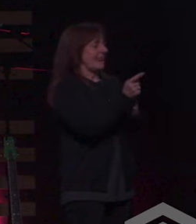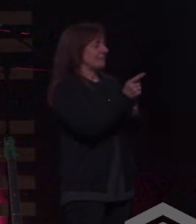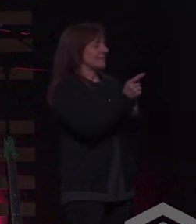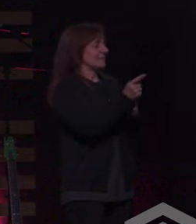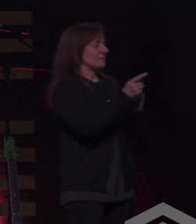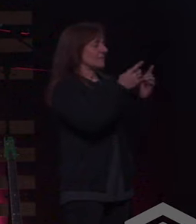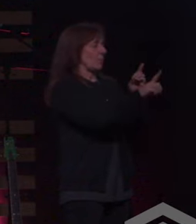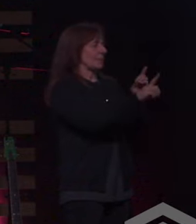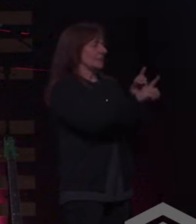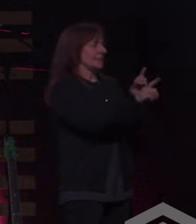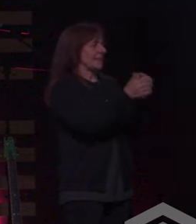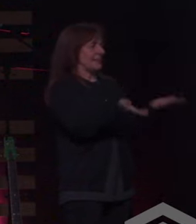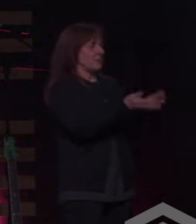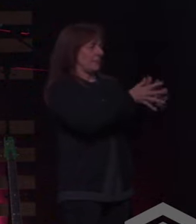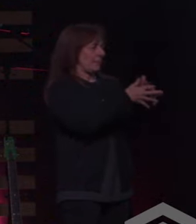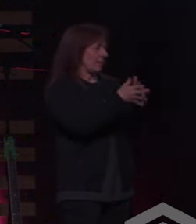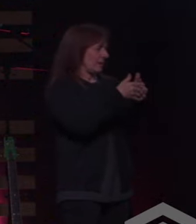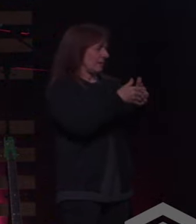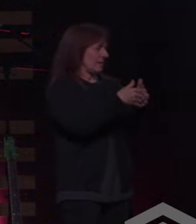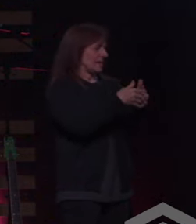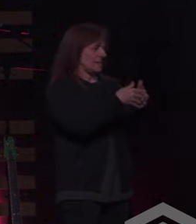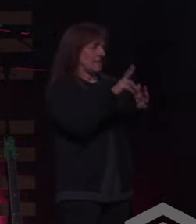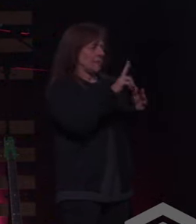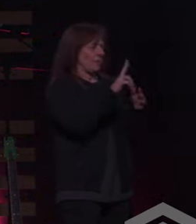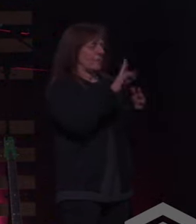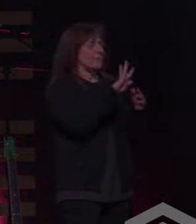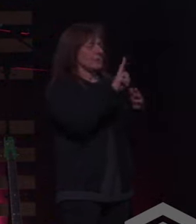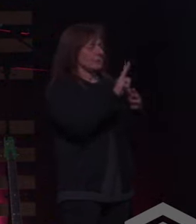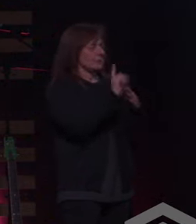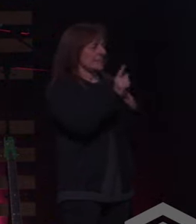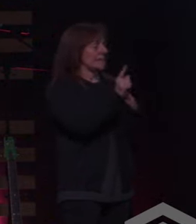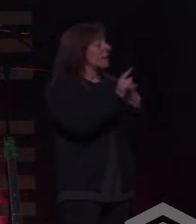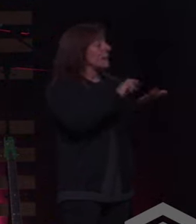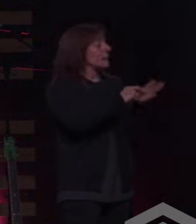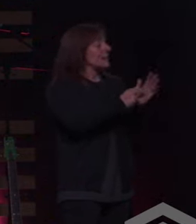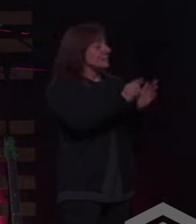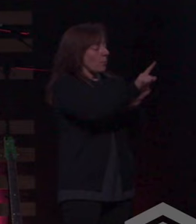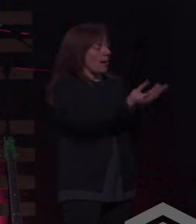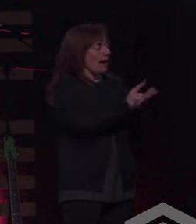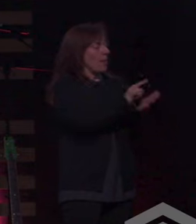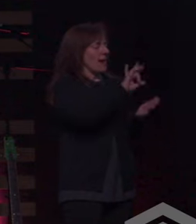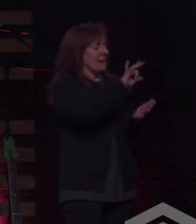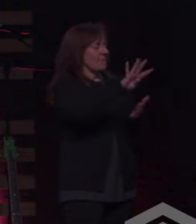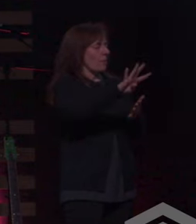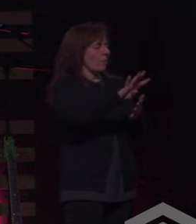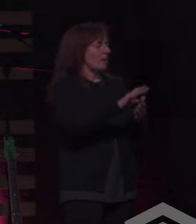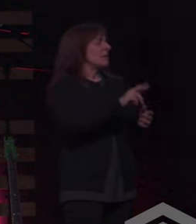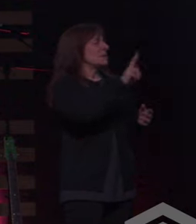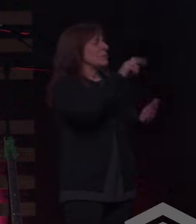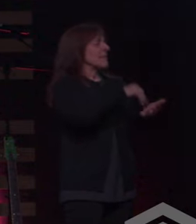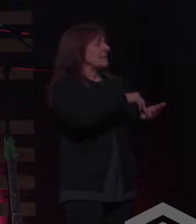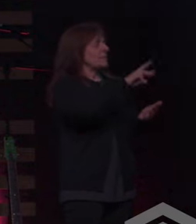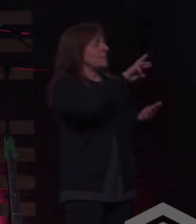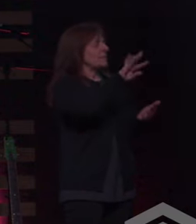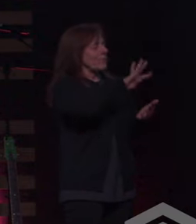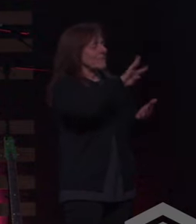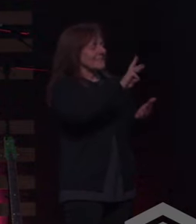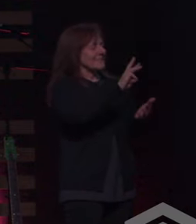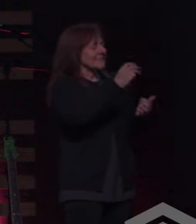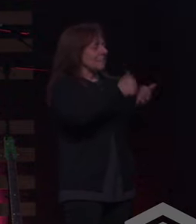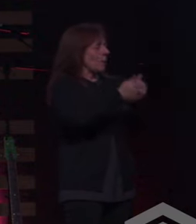a divorce in America. That equates to 86 divorces per hour, 2,046 divorces per day,